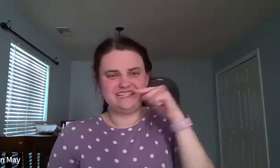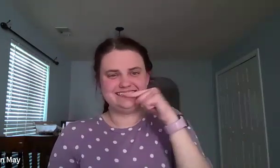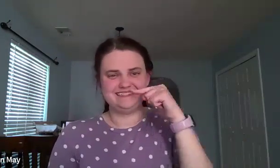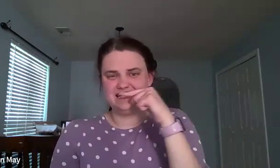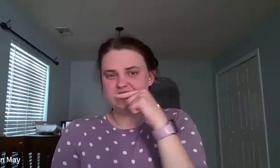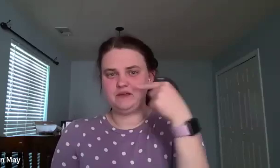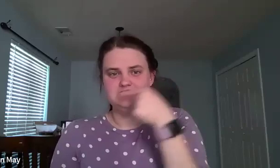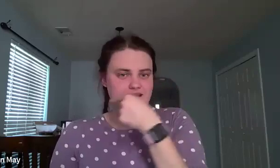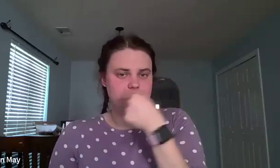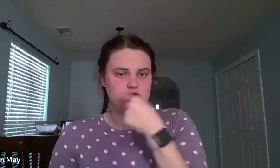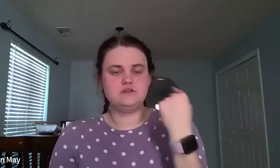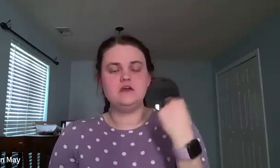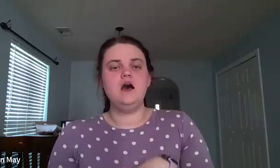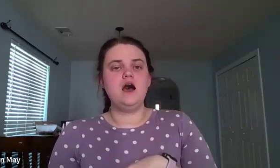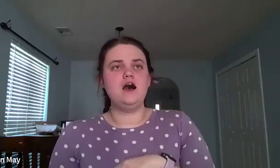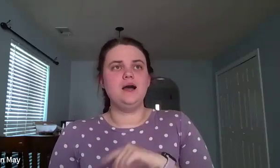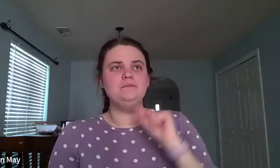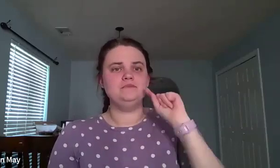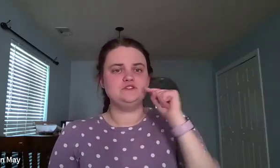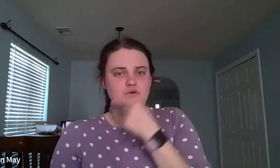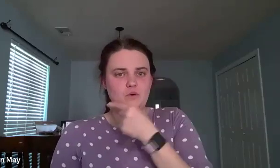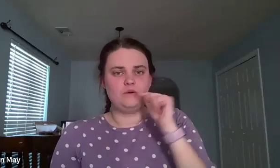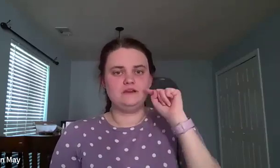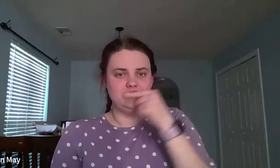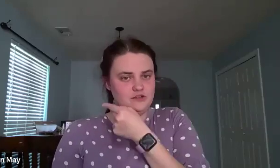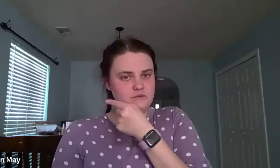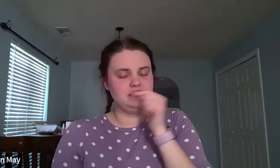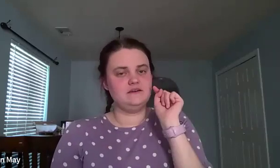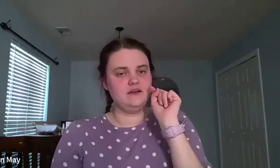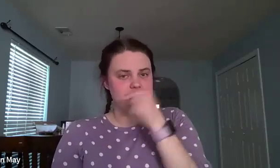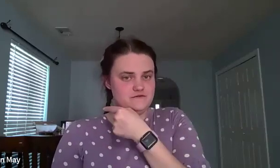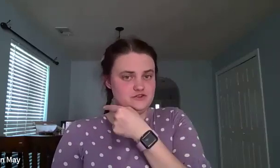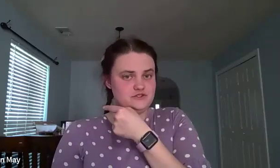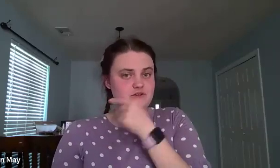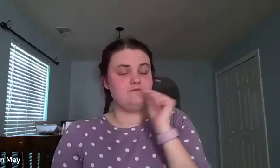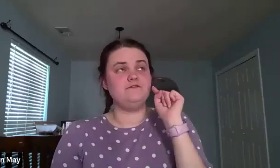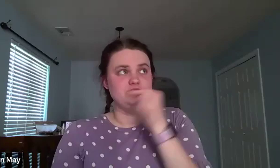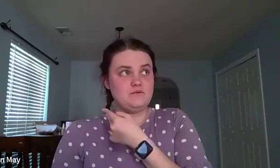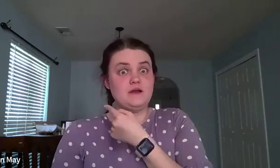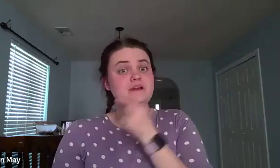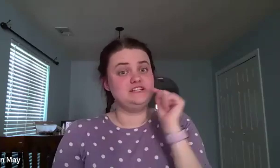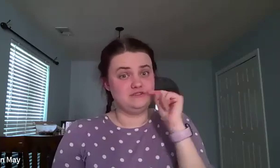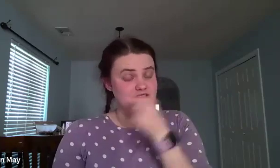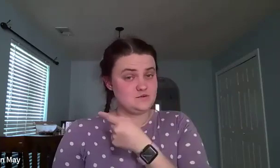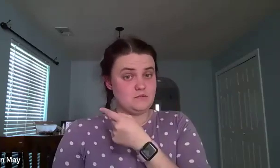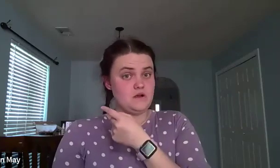like this, like bouncing back and forth. So corn can be a little bit of a confusing one, but I do see this one more